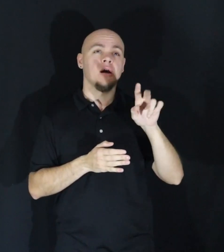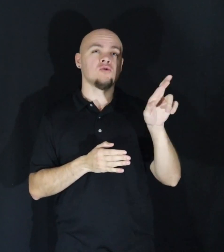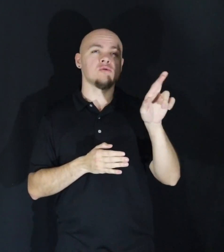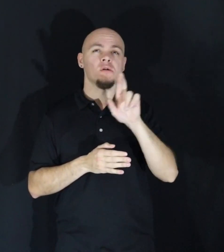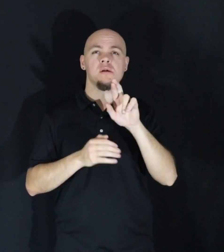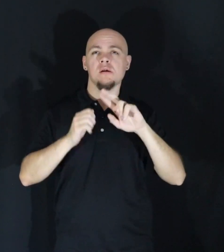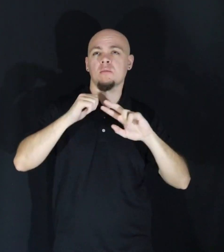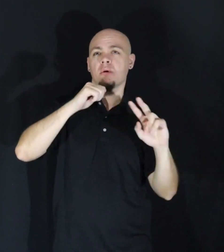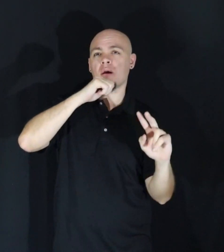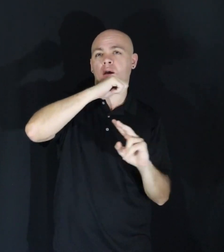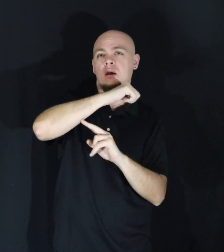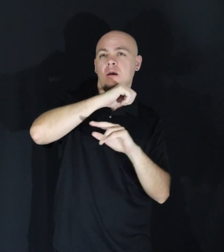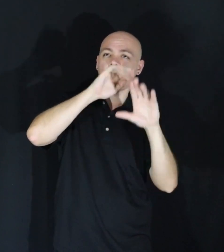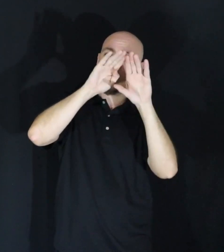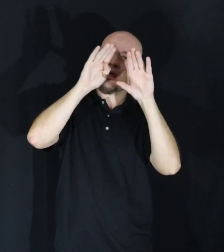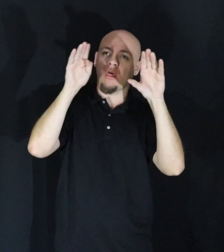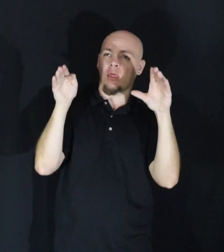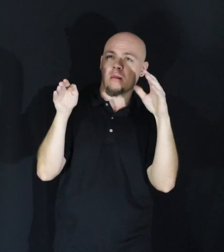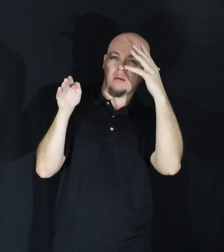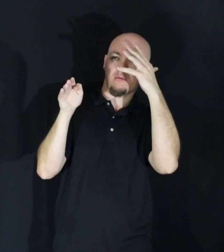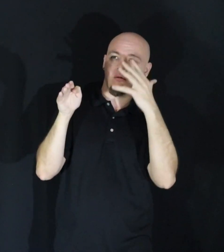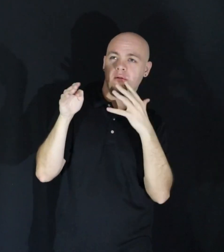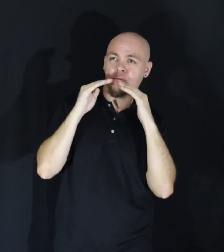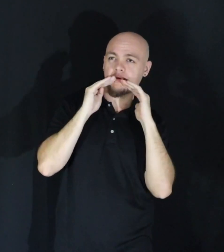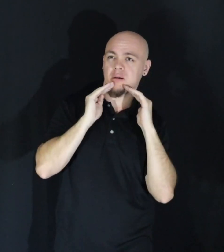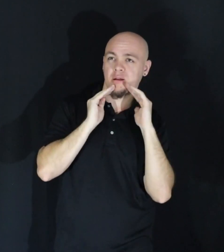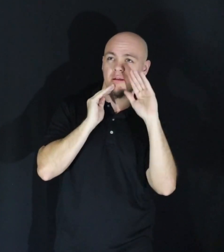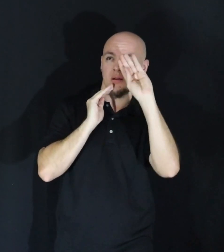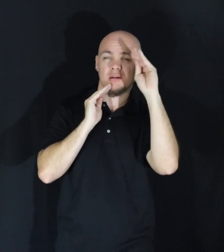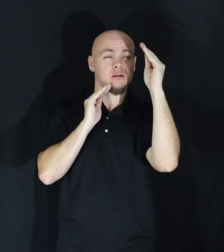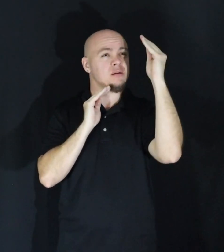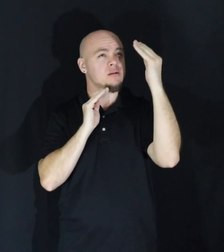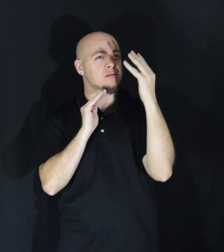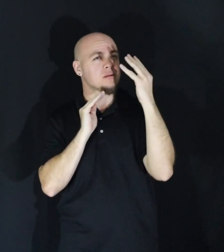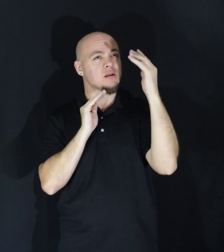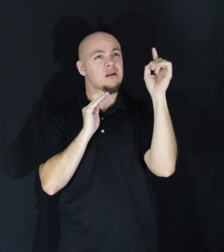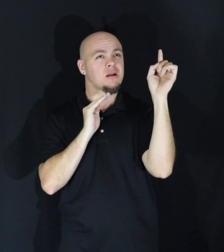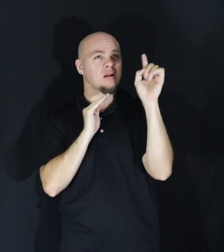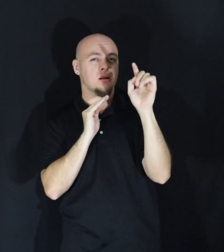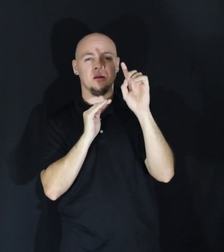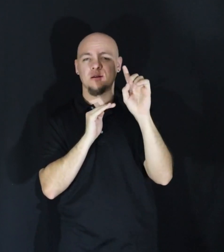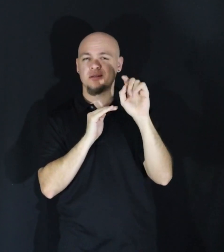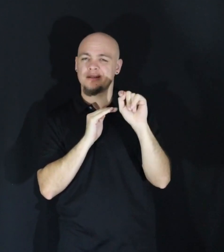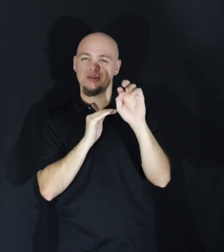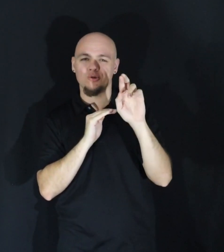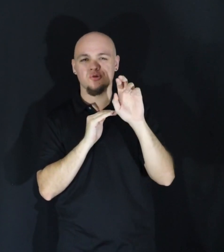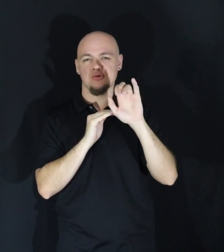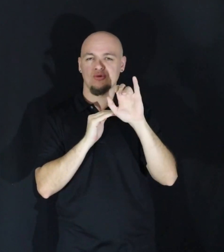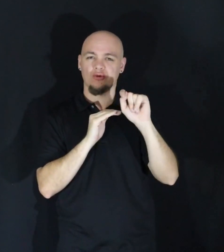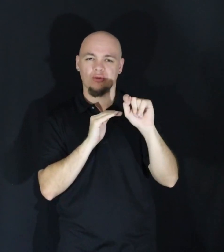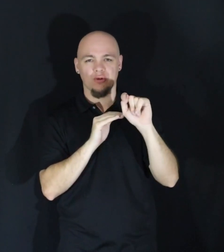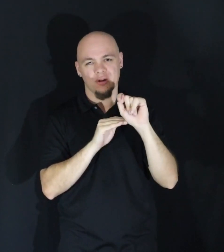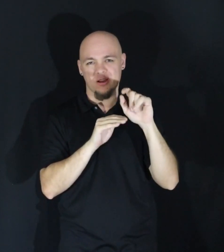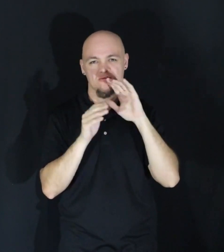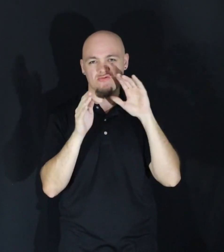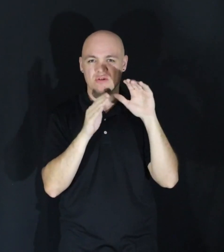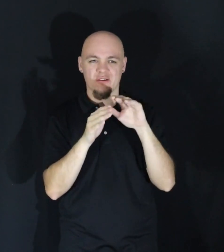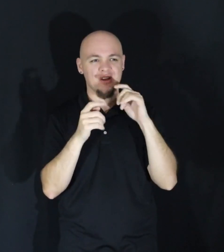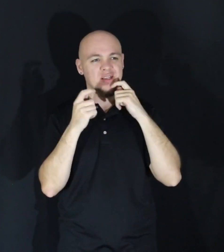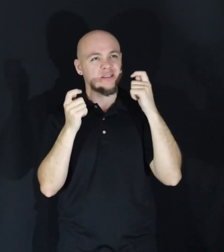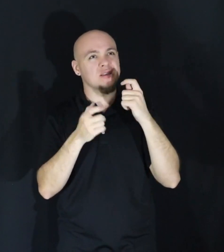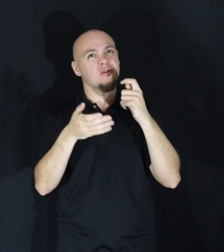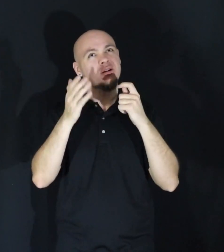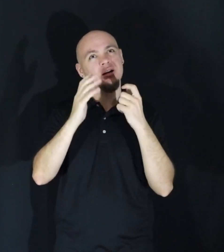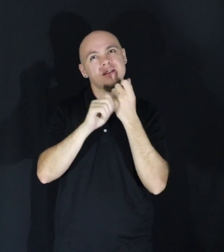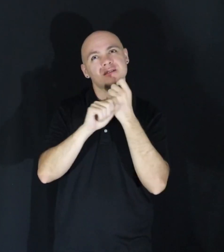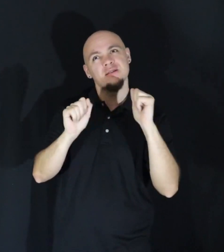bridge frown. And at the right time, you might see the sunlight smile on the Detroit River. I'm a Detroit sinner, God save us all. I'm